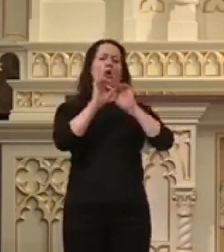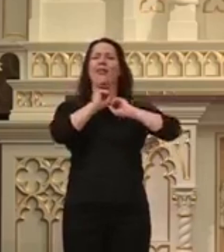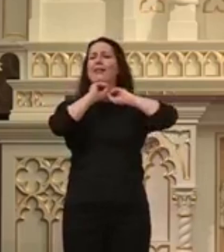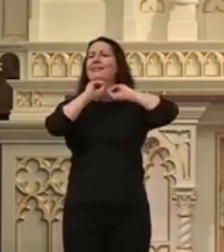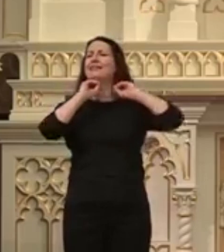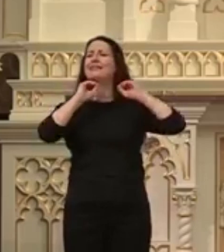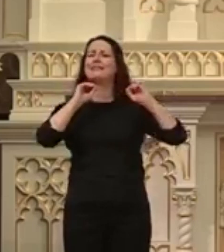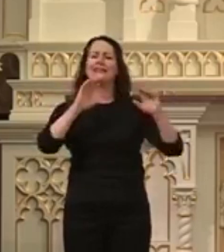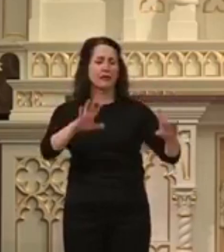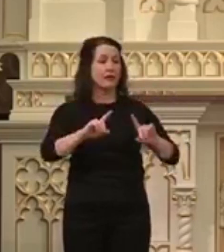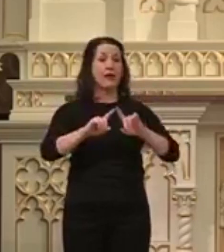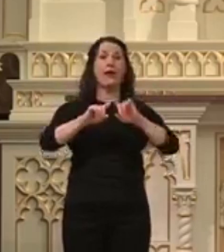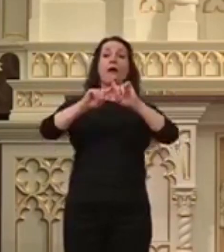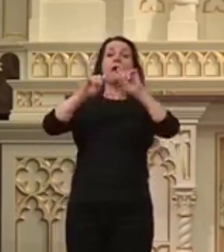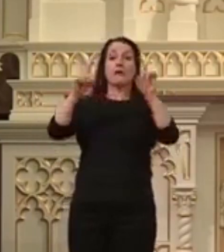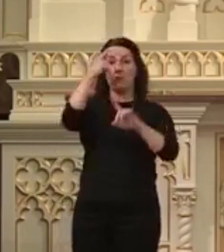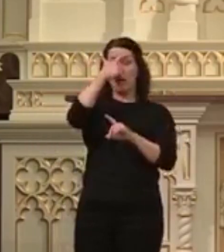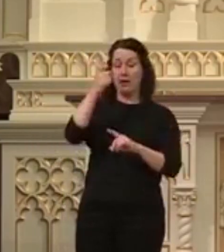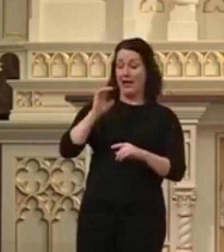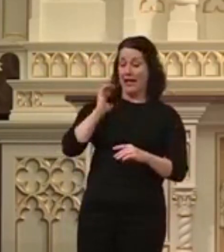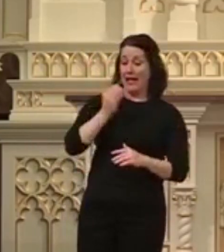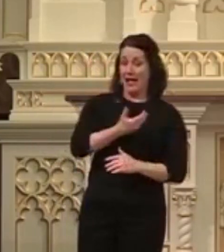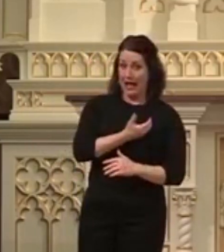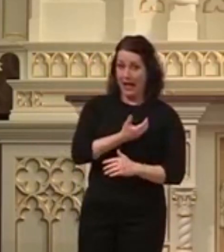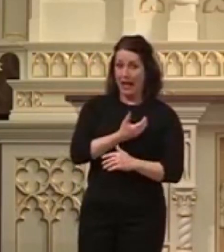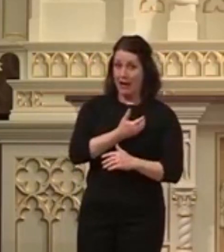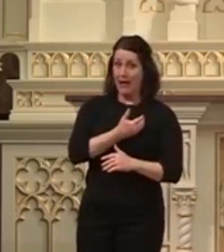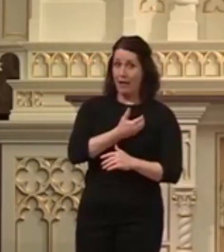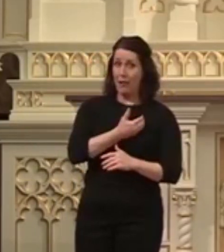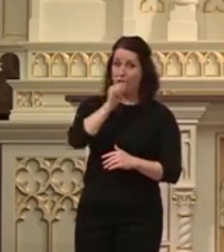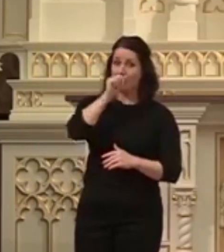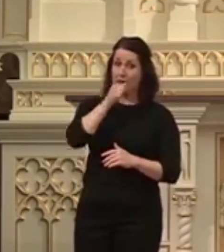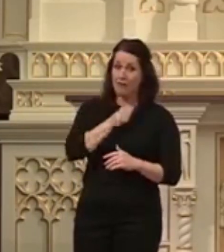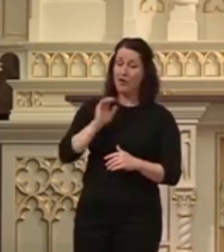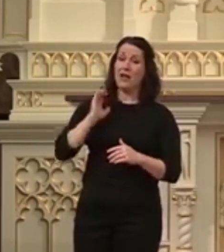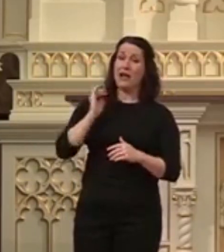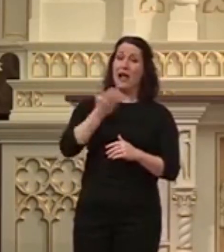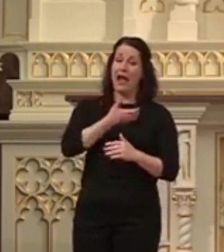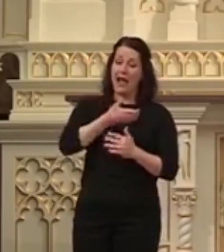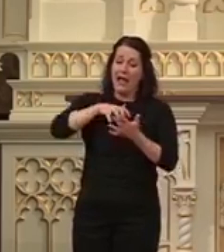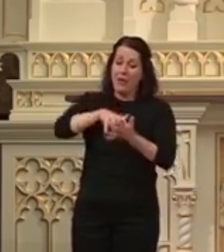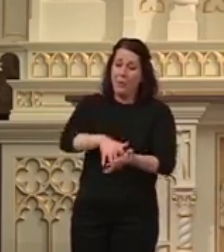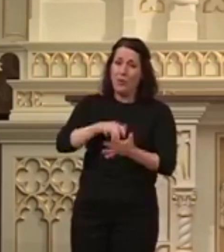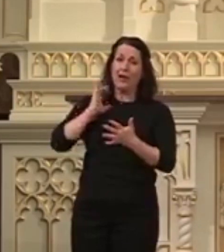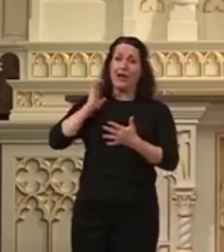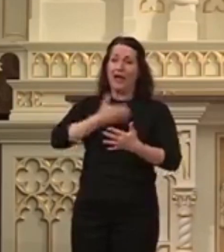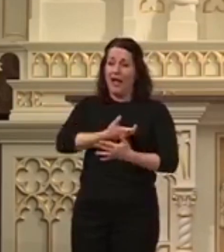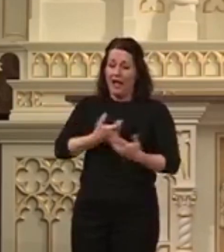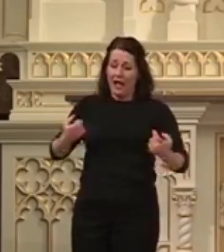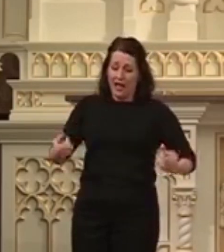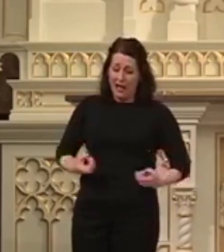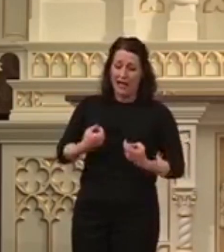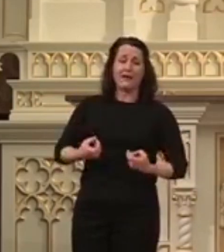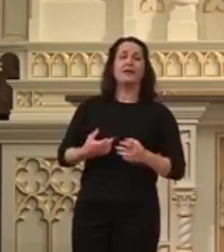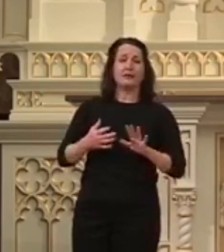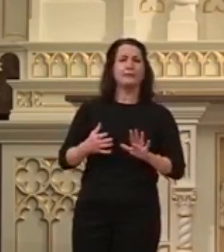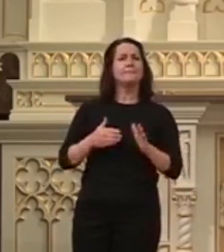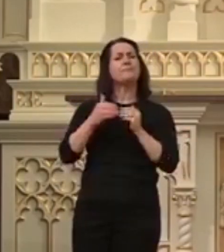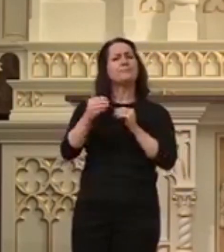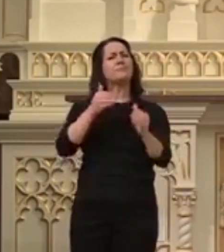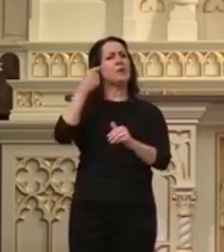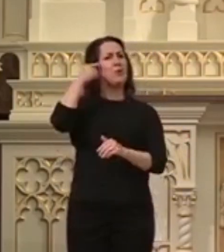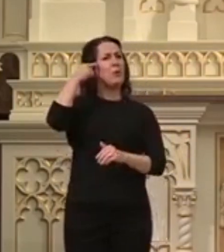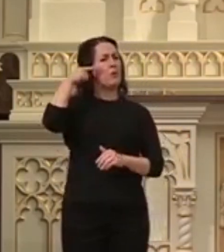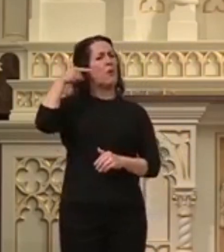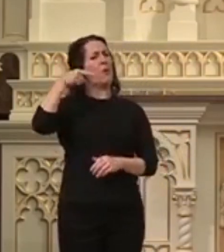Yet it was our infirmities that he bore, our sufferings that he endured, while we thought of him as